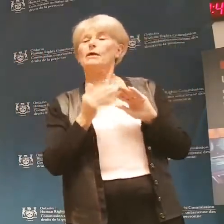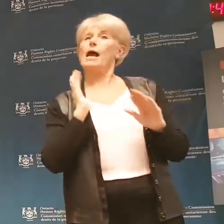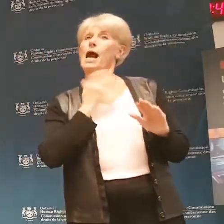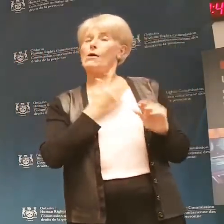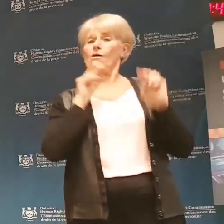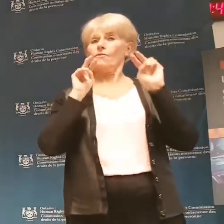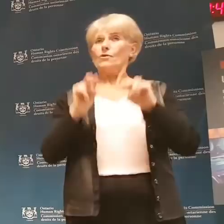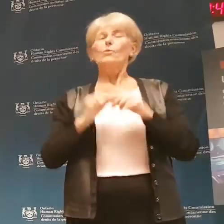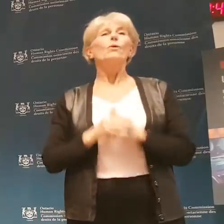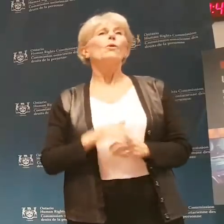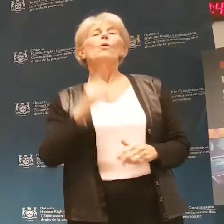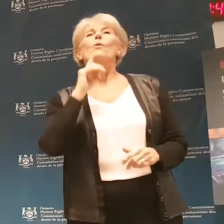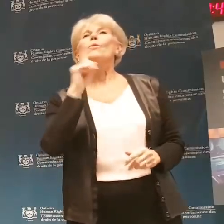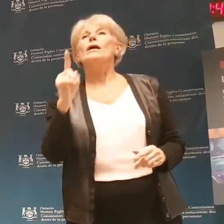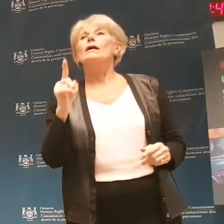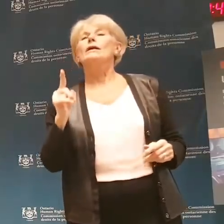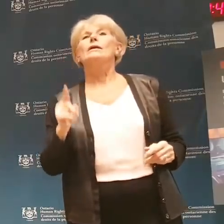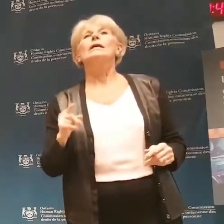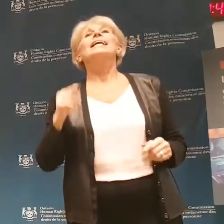This is